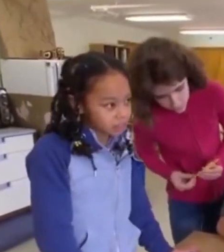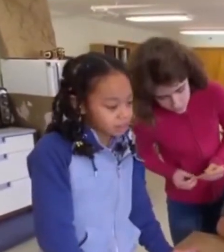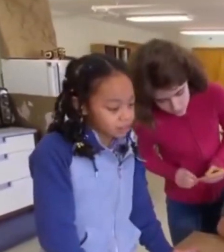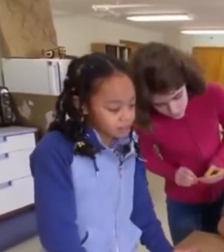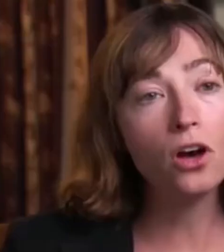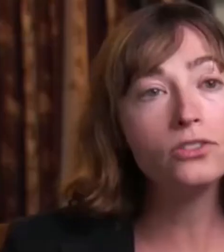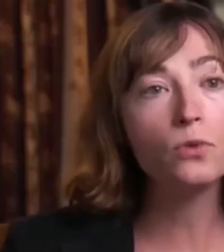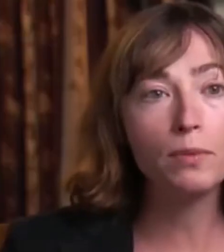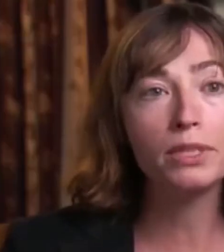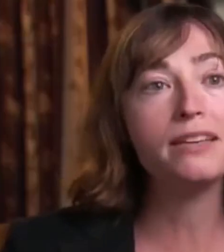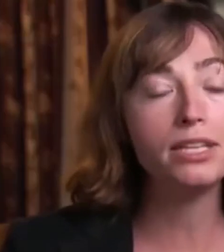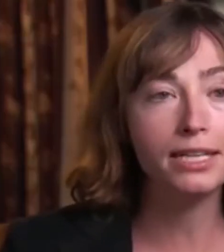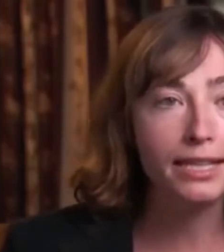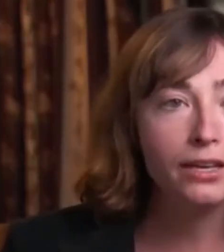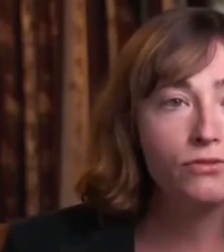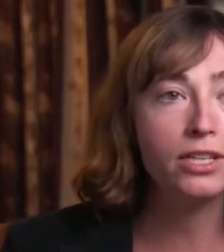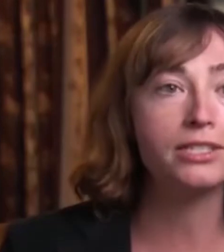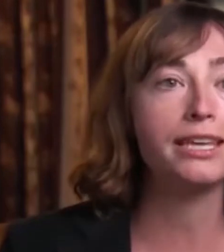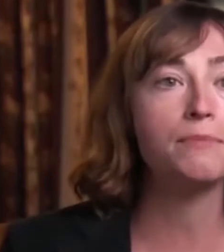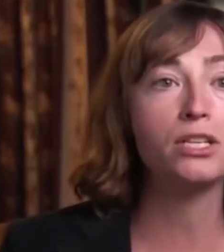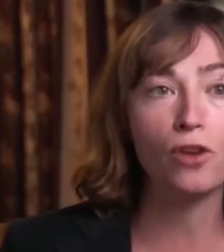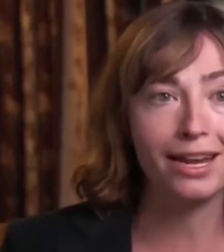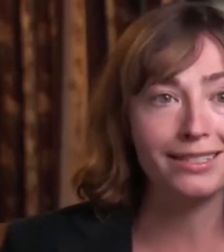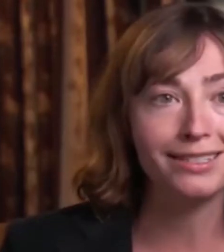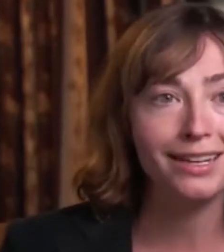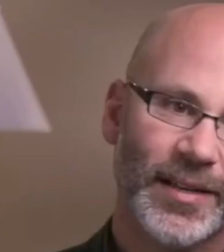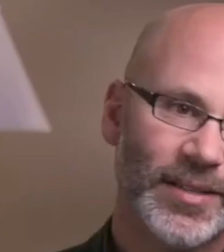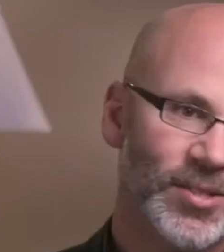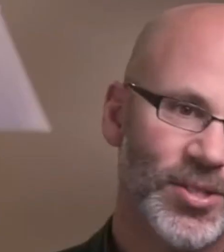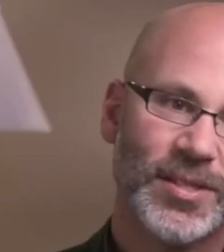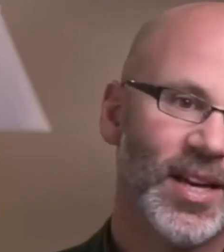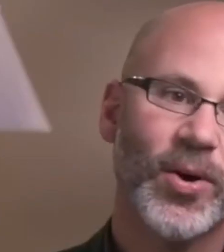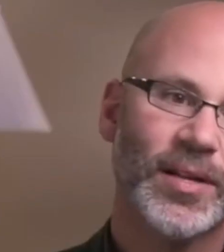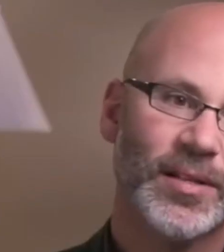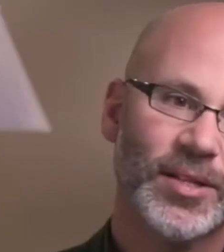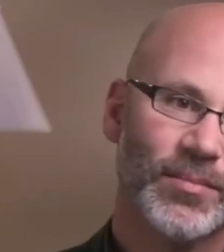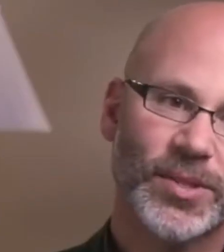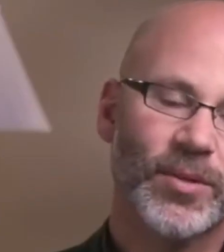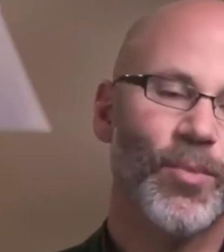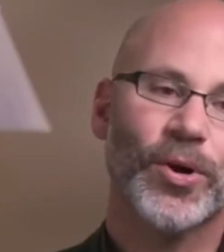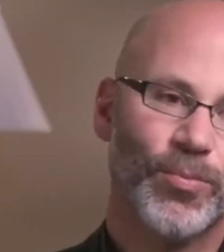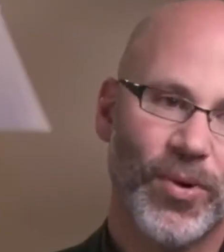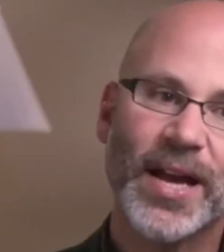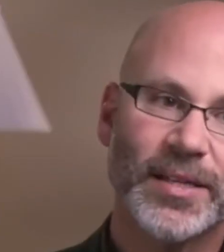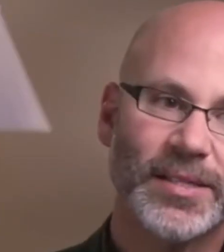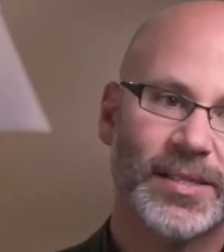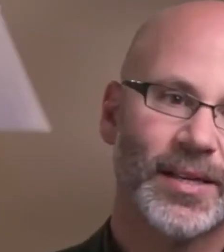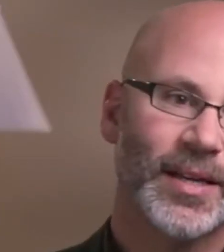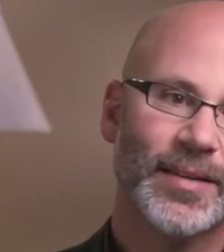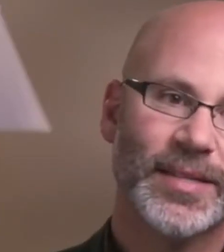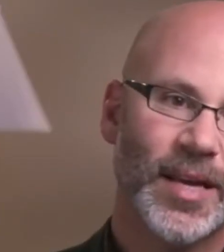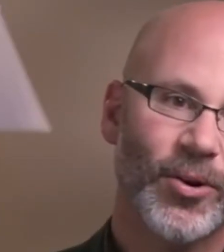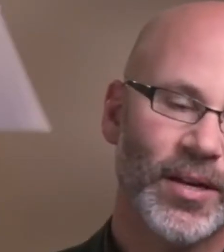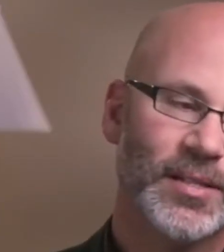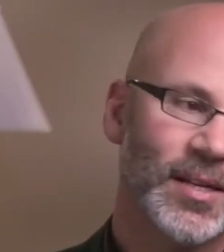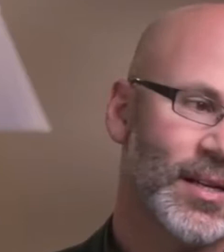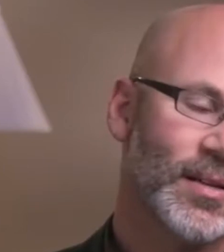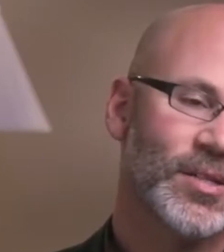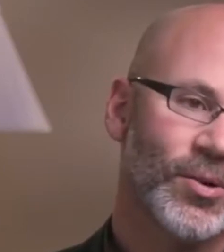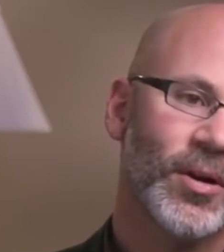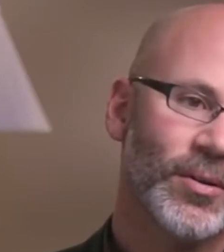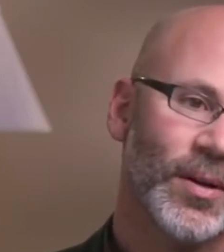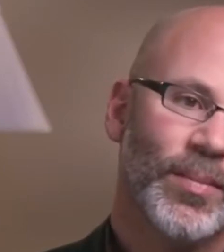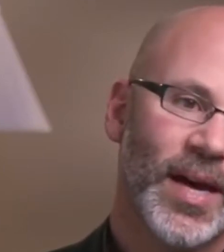notes. Also, we believe that executive functions can be trained. It's just like going to the gym. So the more you practice in these areas,